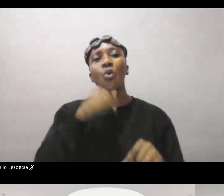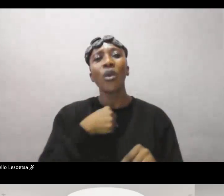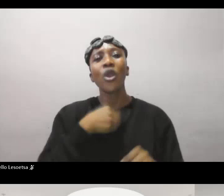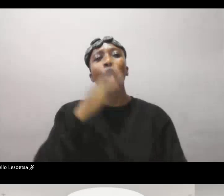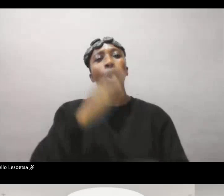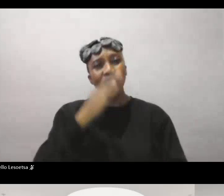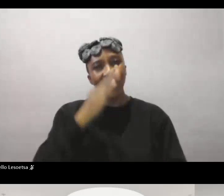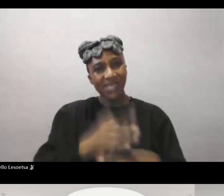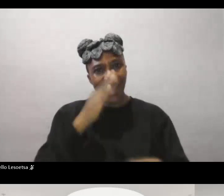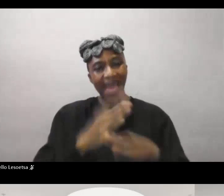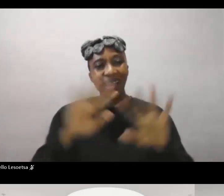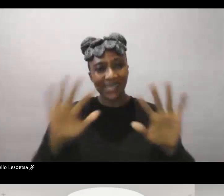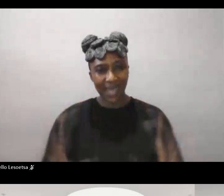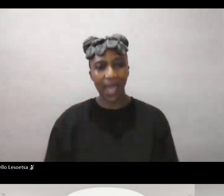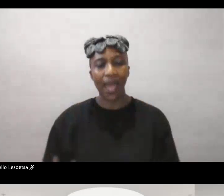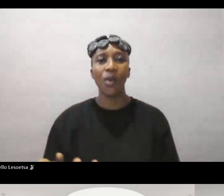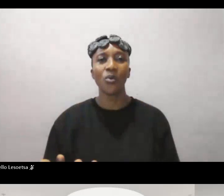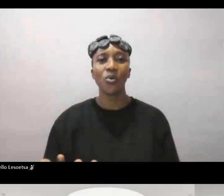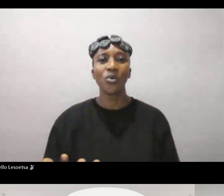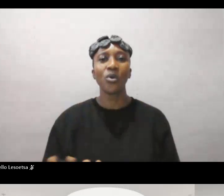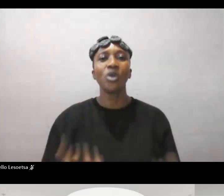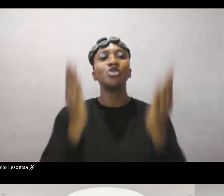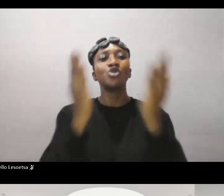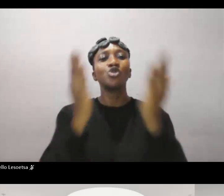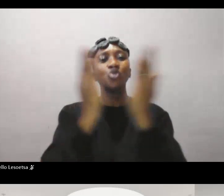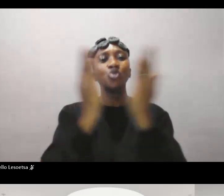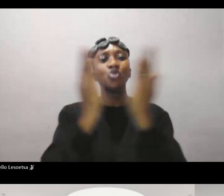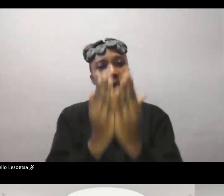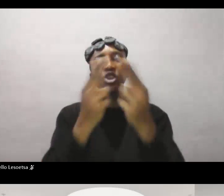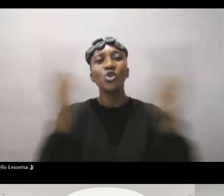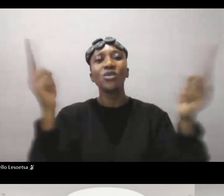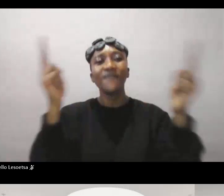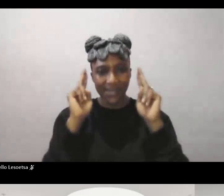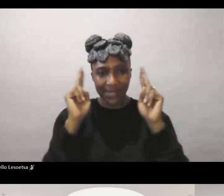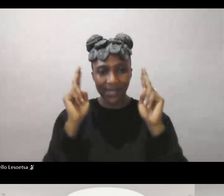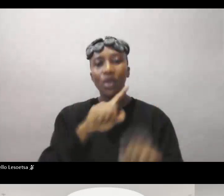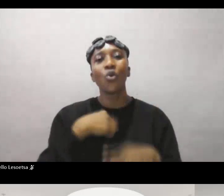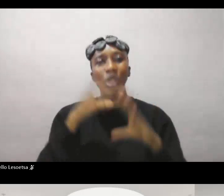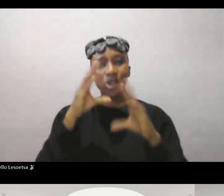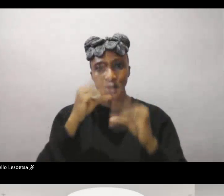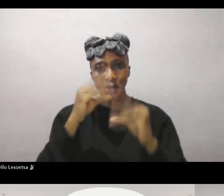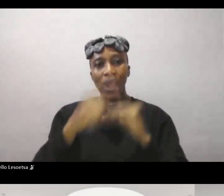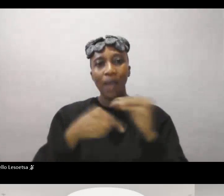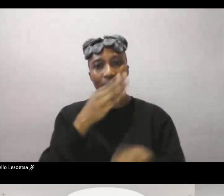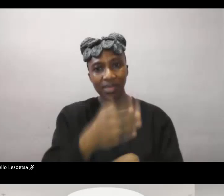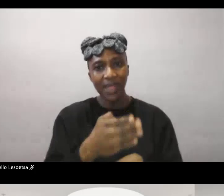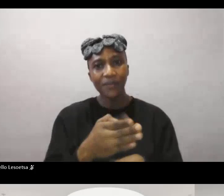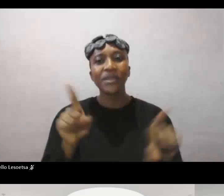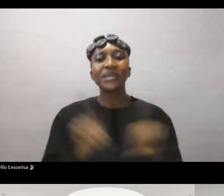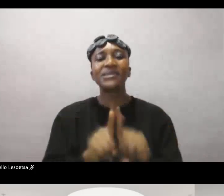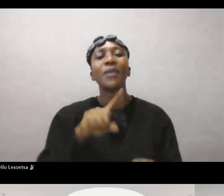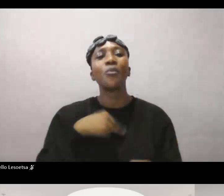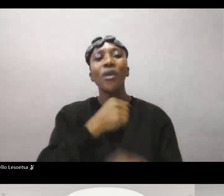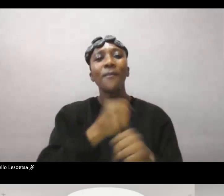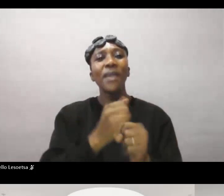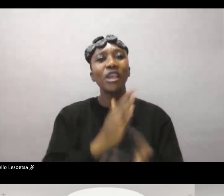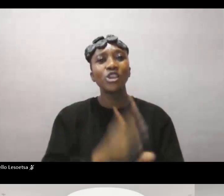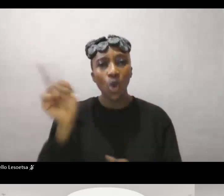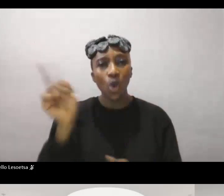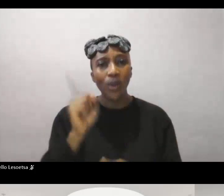schools, at university, and the rest of it? That's what you're talking about. How do we make sure that lecturers know how